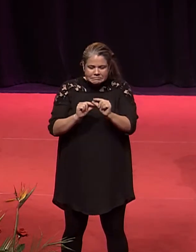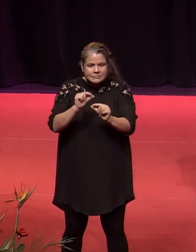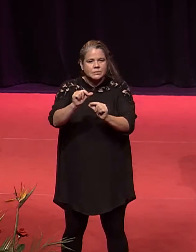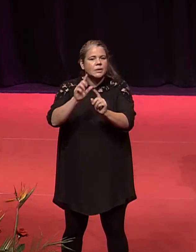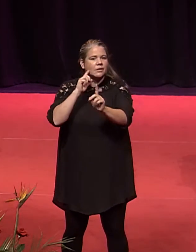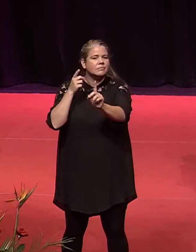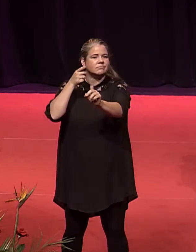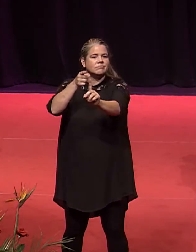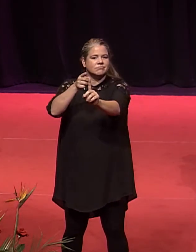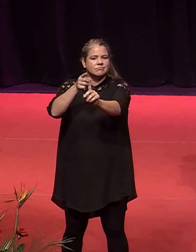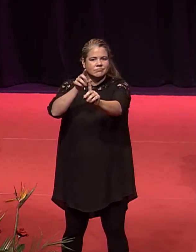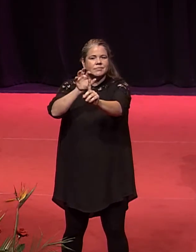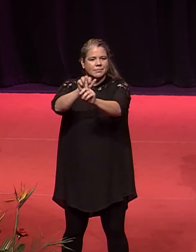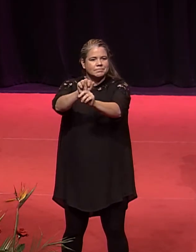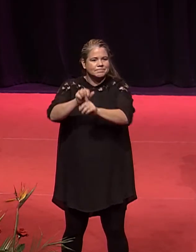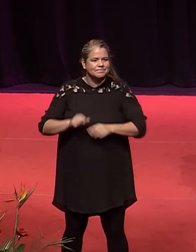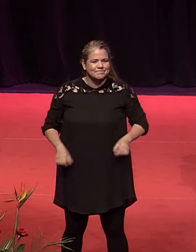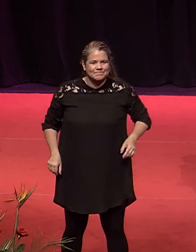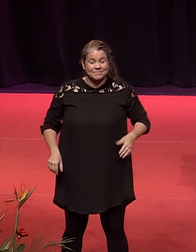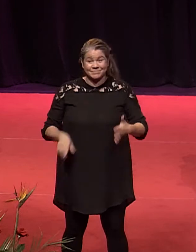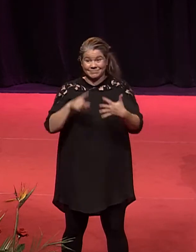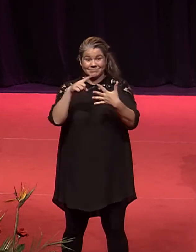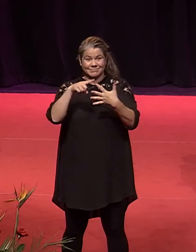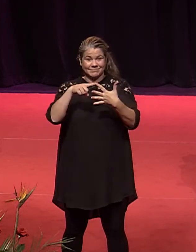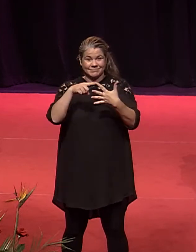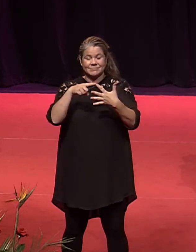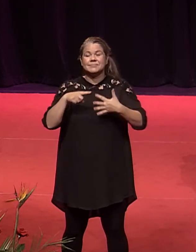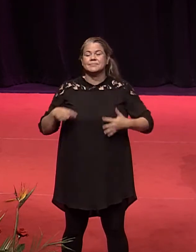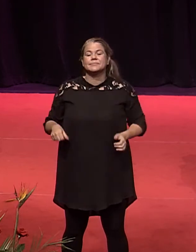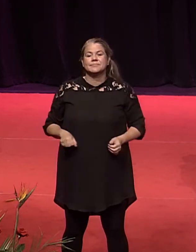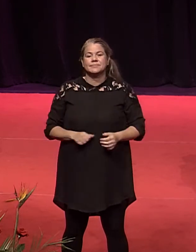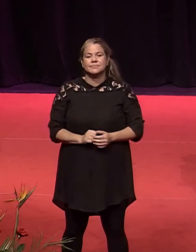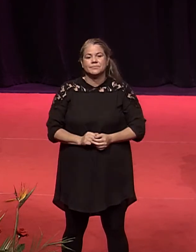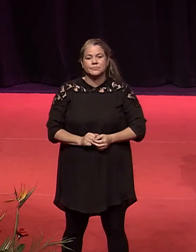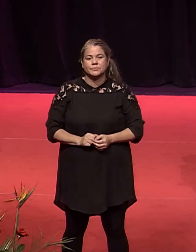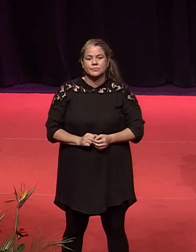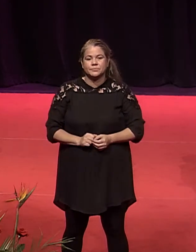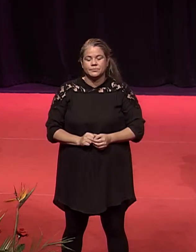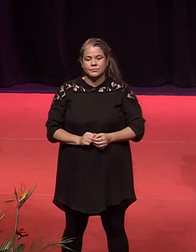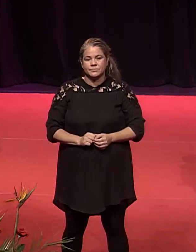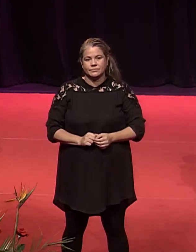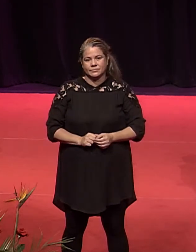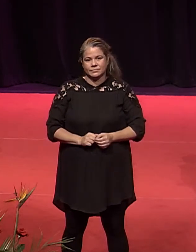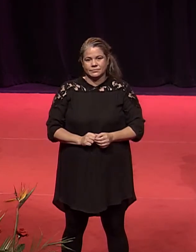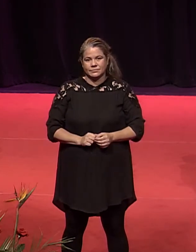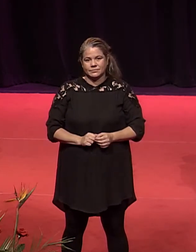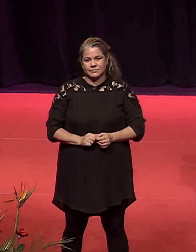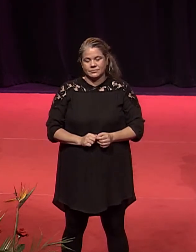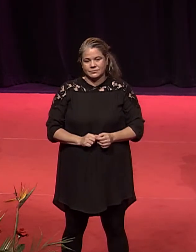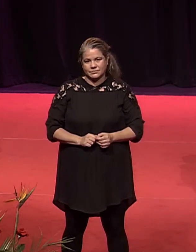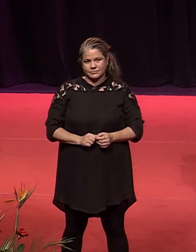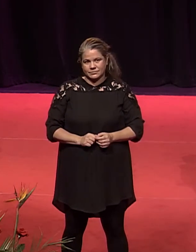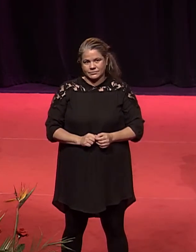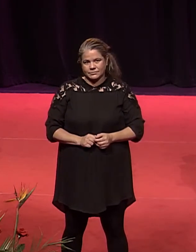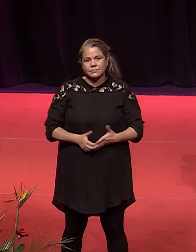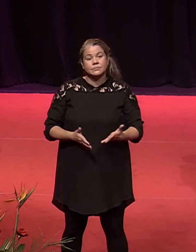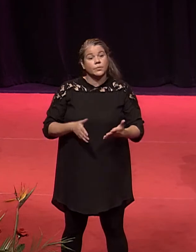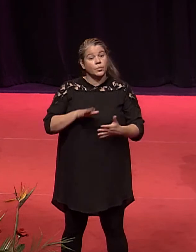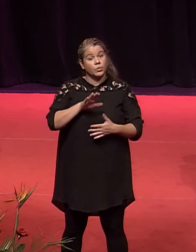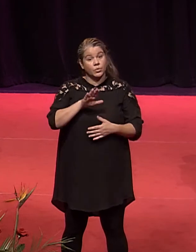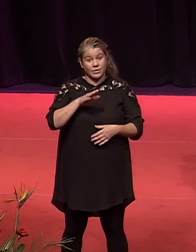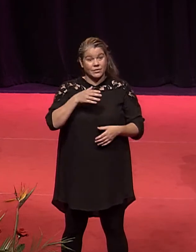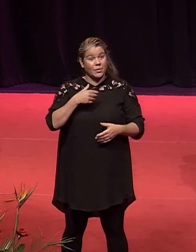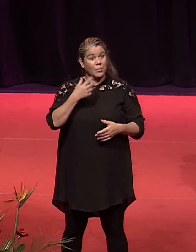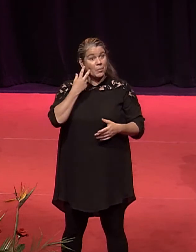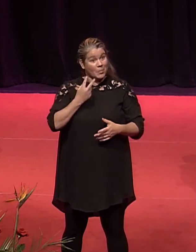them. All right, piece of advice number 2. Embrace the very best of your